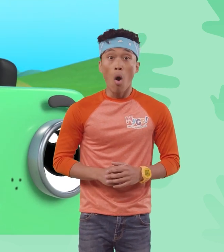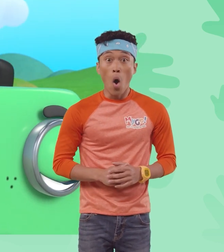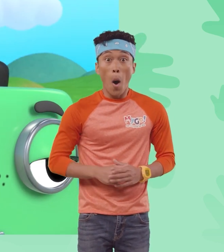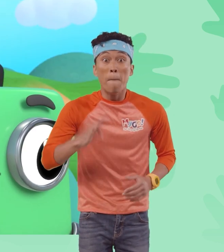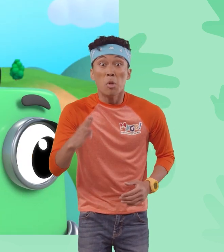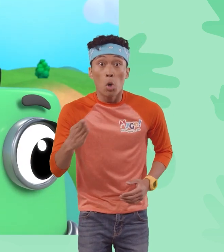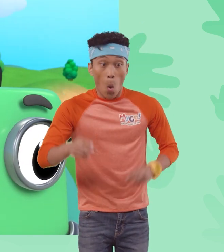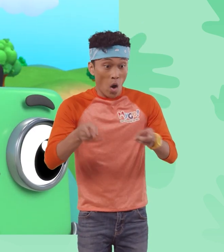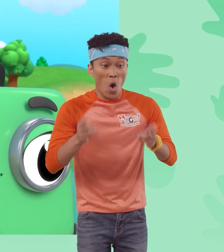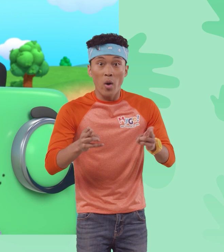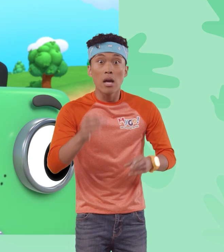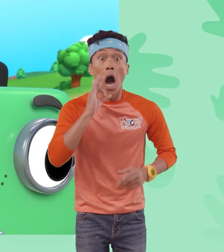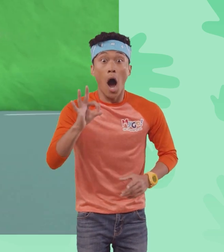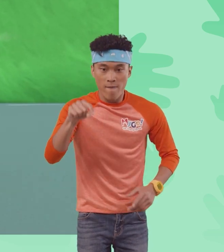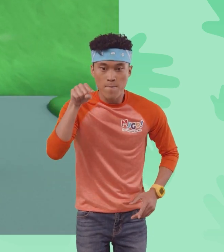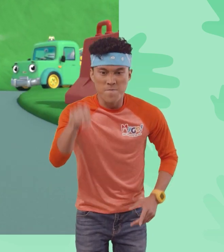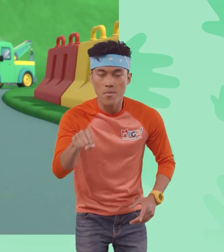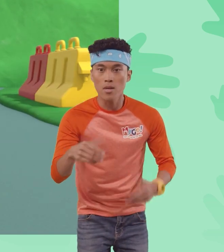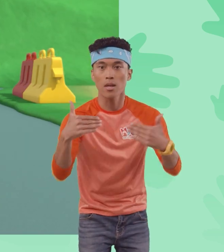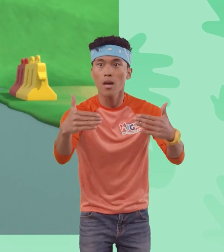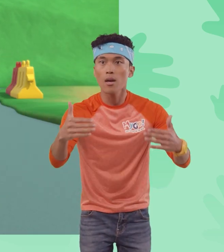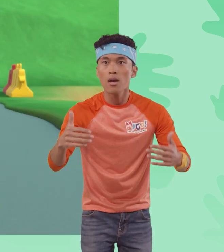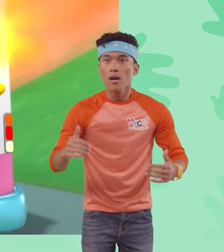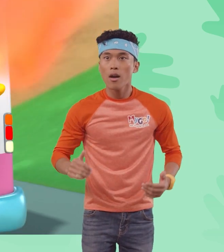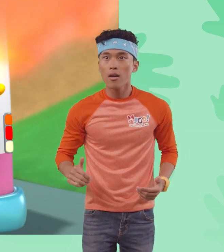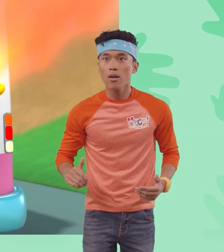Blue, quick, hit the off button!